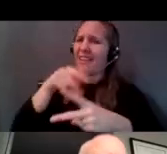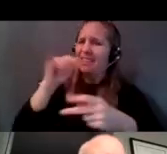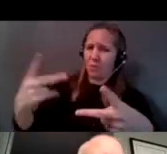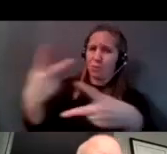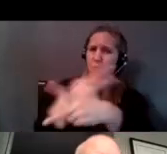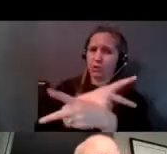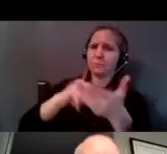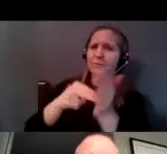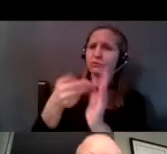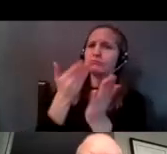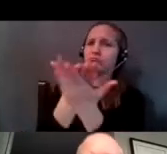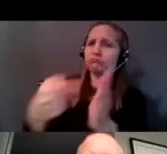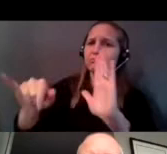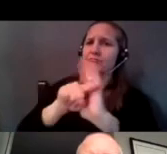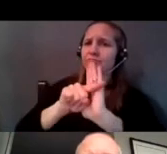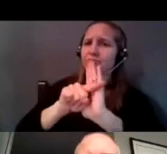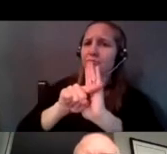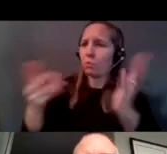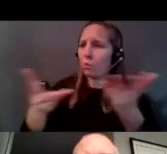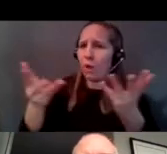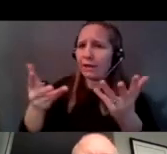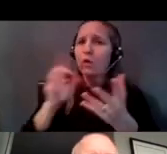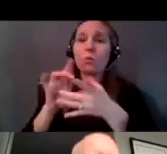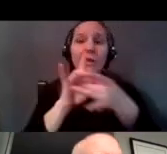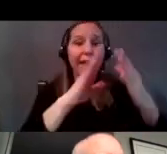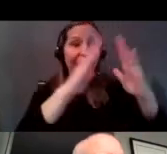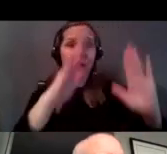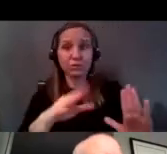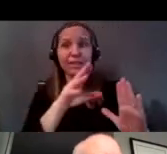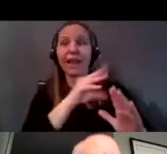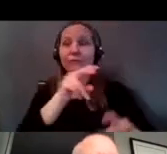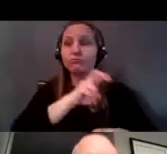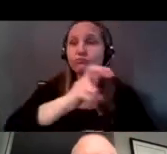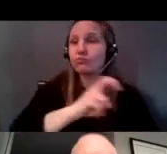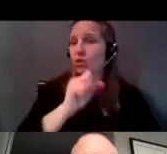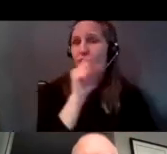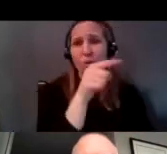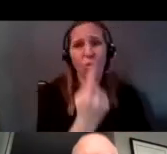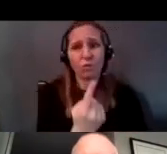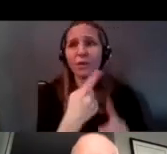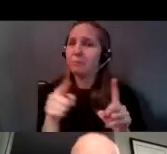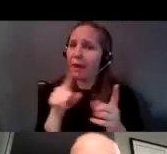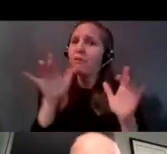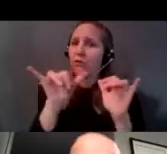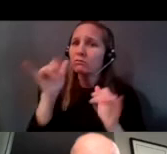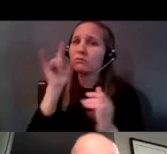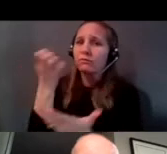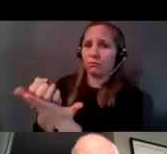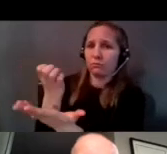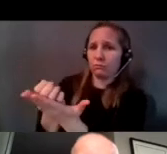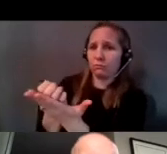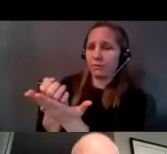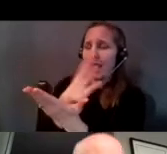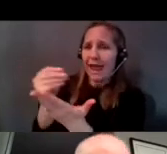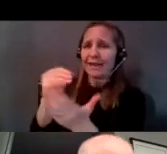Vancouver, not only with regard to housing and transport, but with regard to the economy itself and the ability to get and